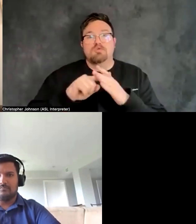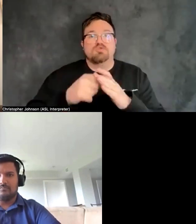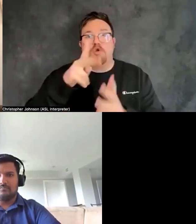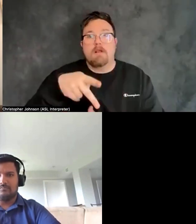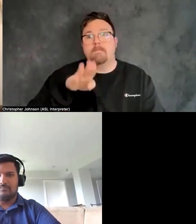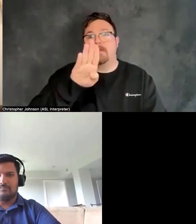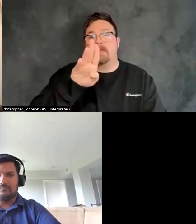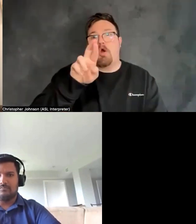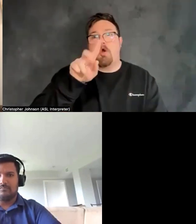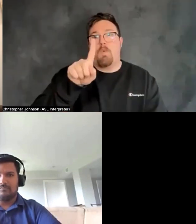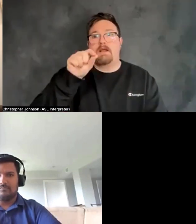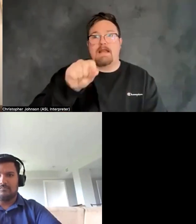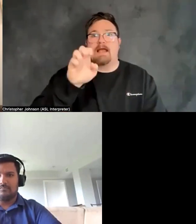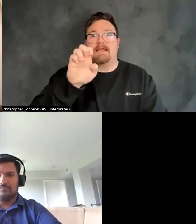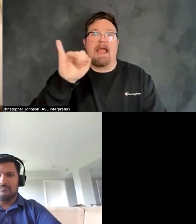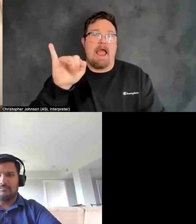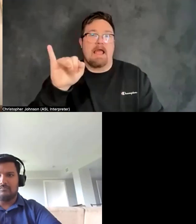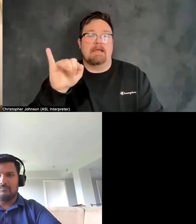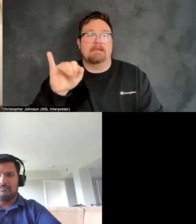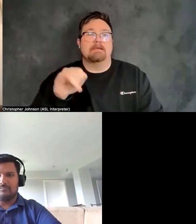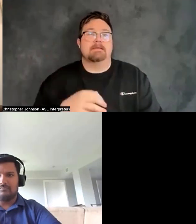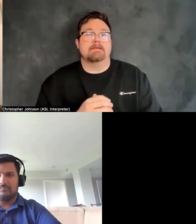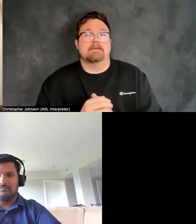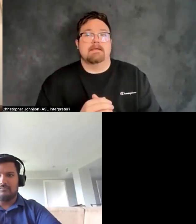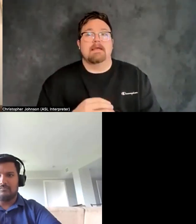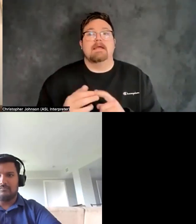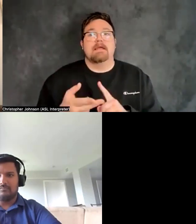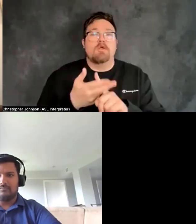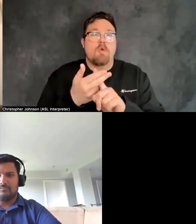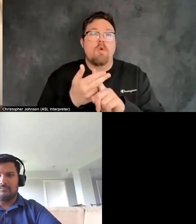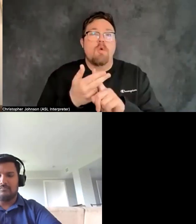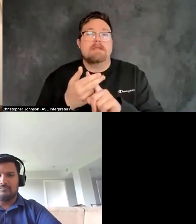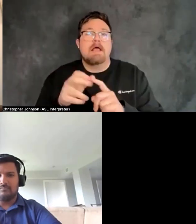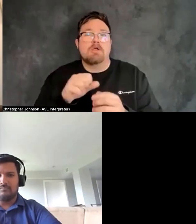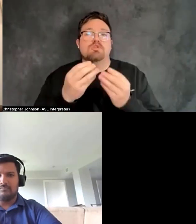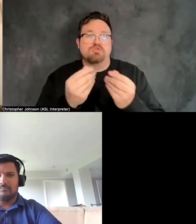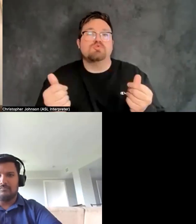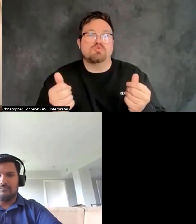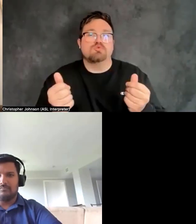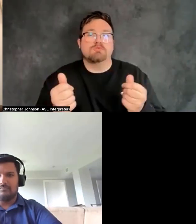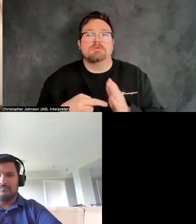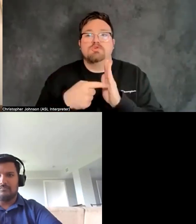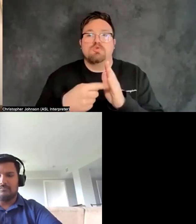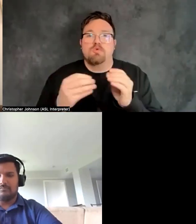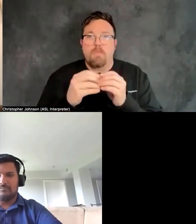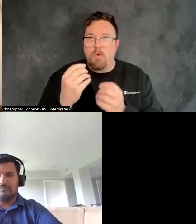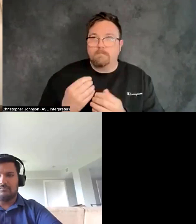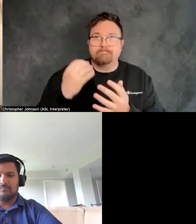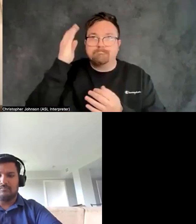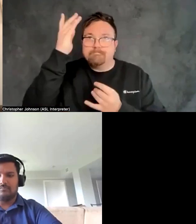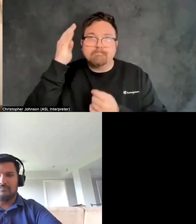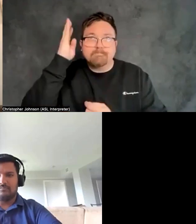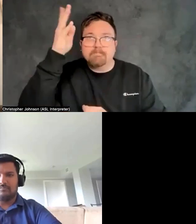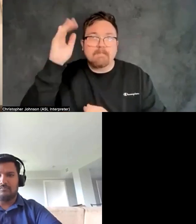VR1.ai and the VR-driven hospitality solution Teleport showcase his innovative approach. And joining him